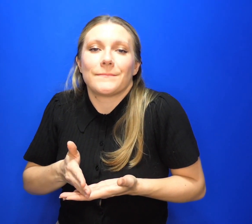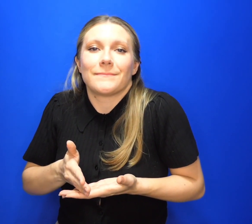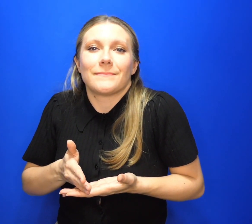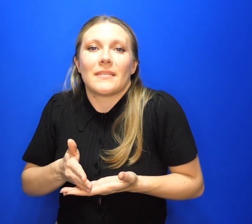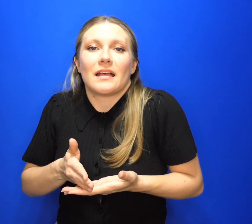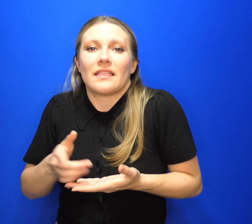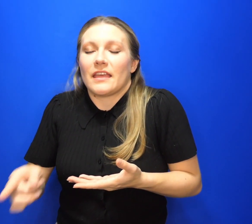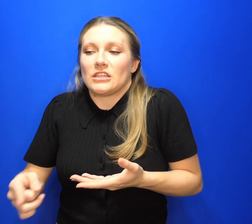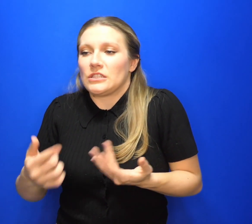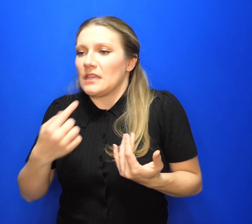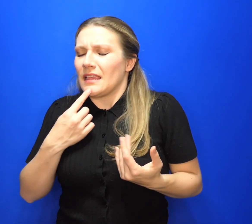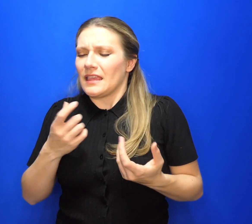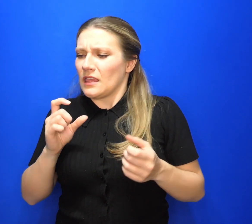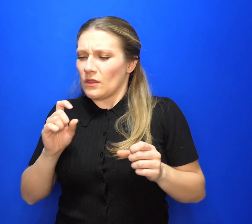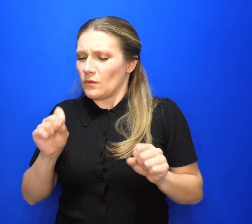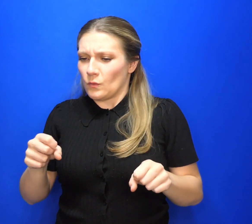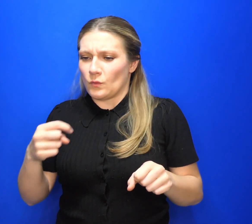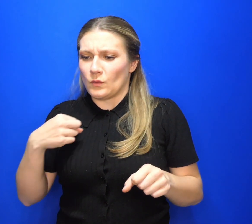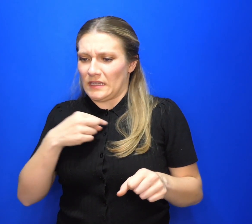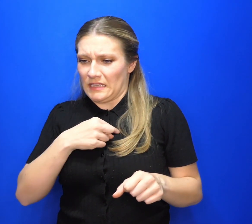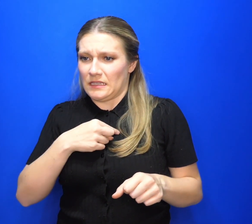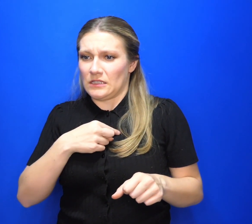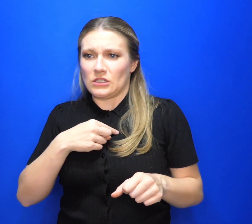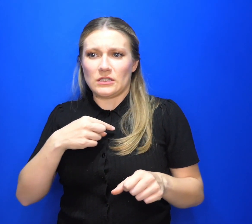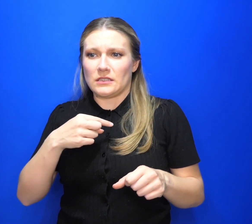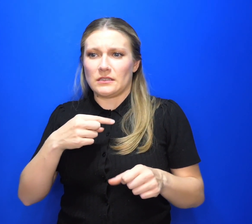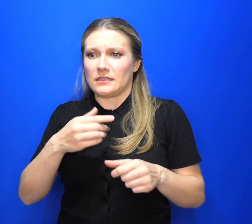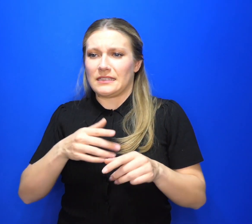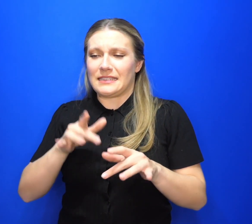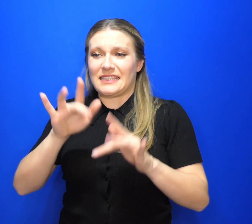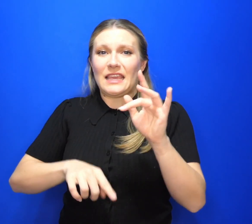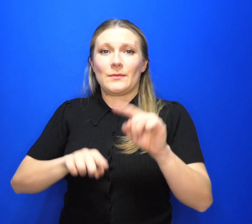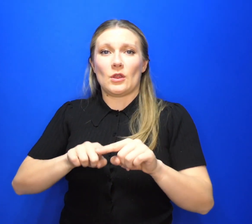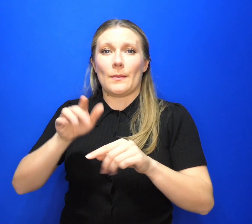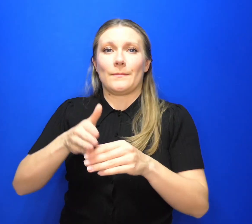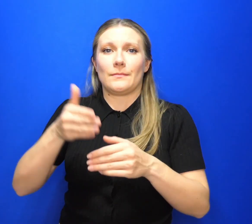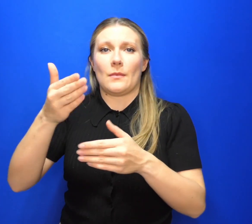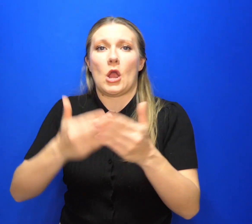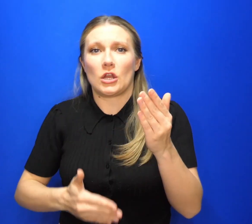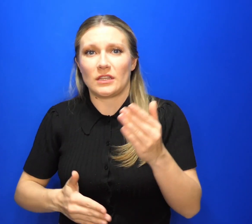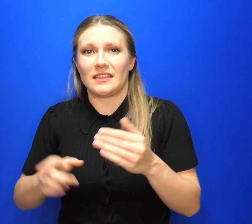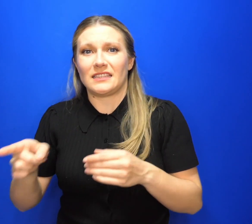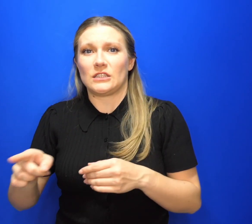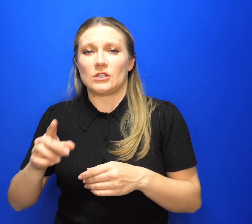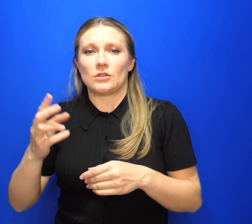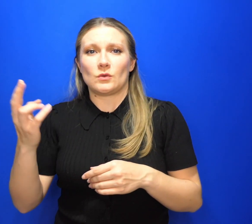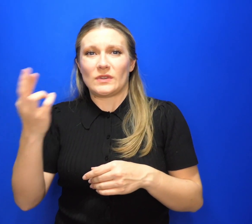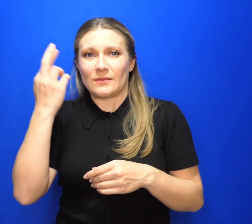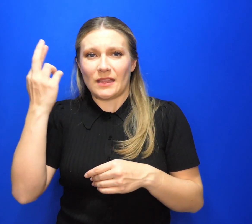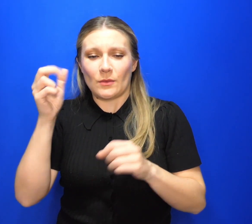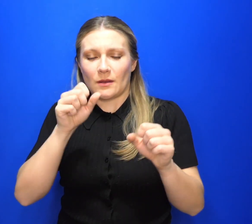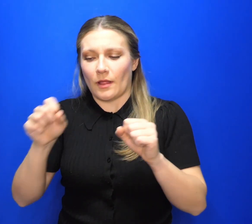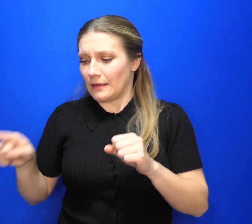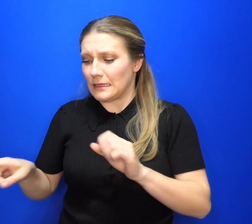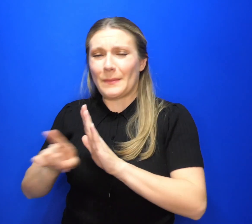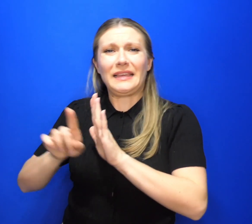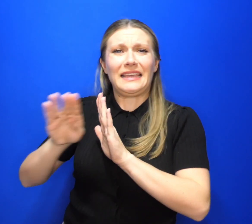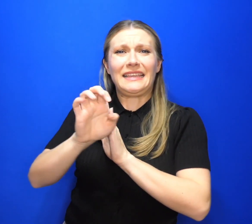predictable, please? Like, you Right. know, like what is happening, Jenny? I don't know. That's not me. It sounds like you're getting a emergency